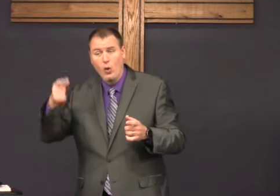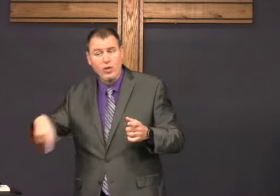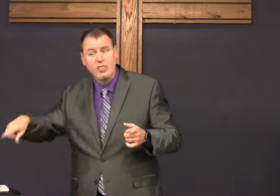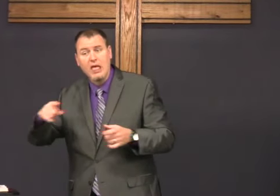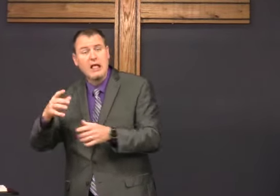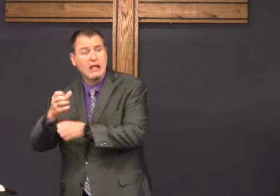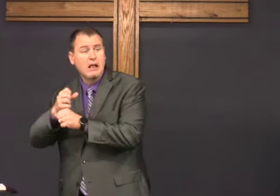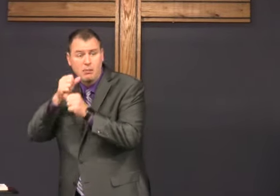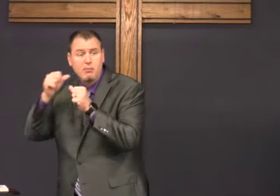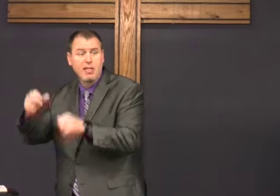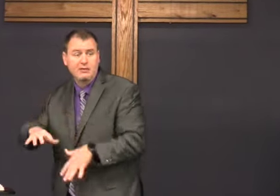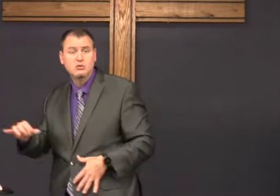him.